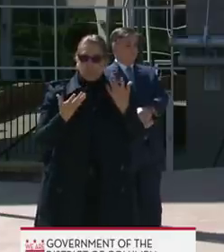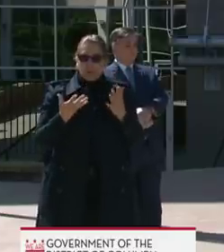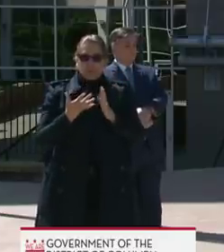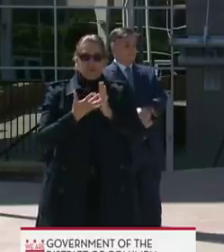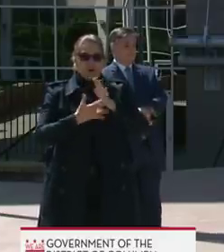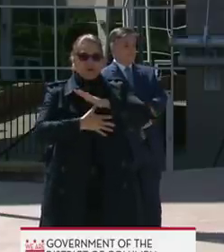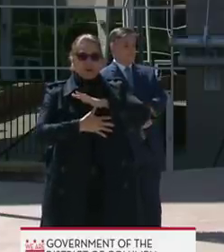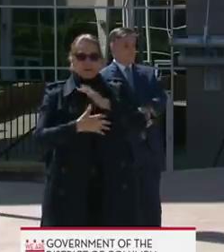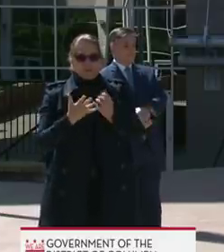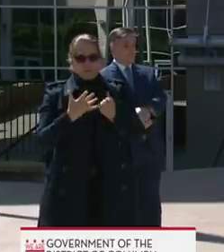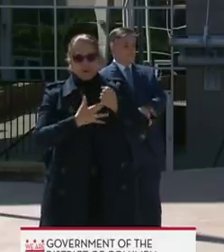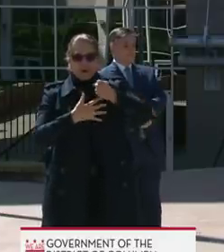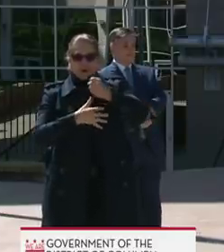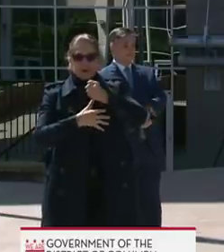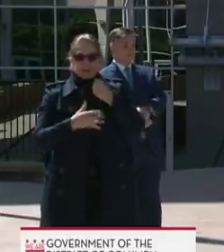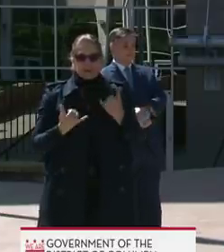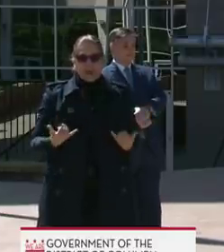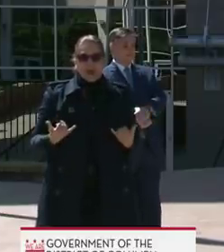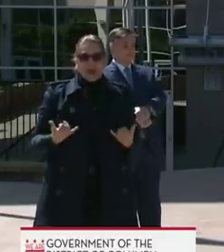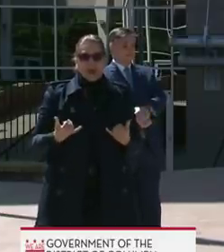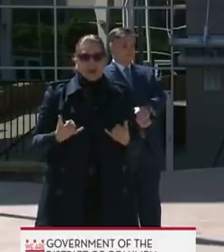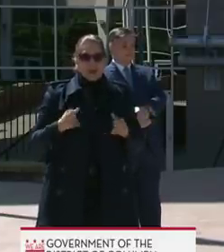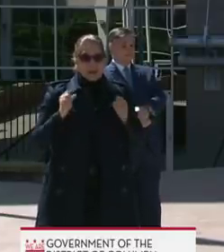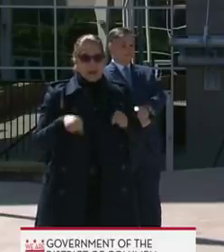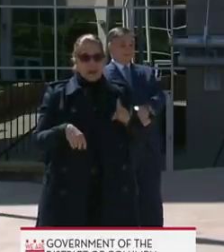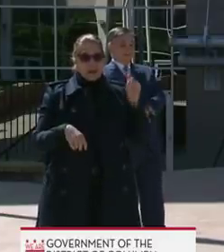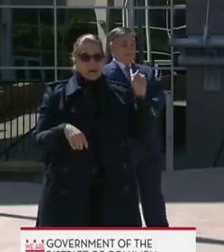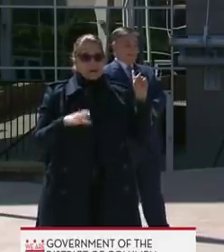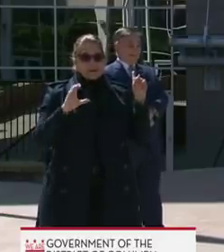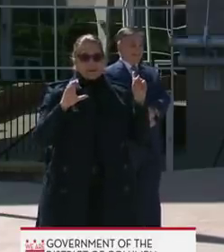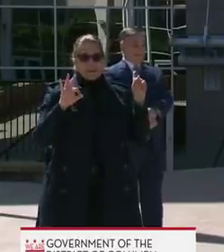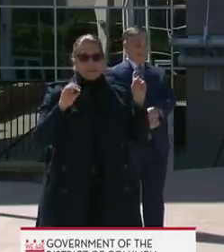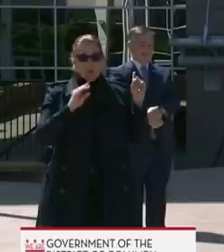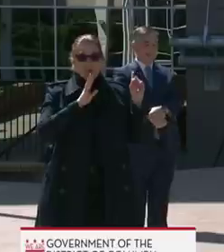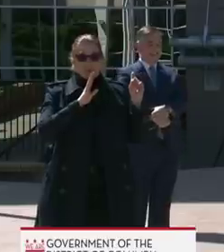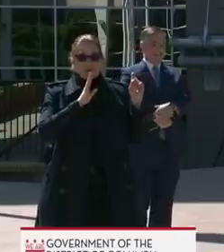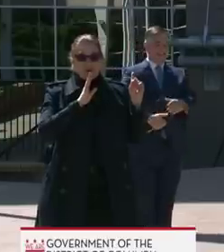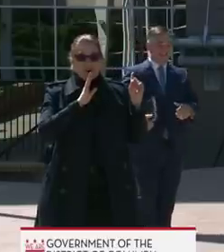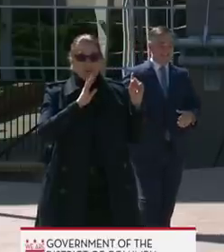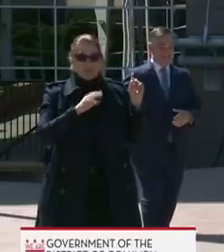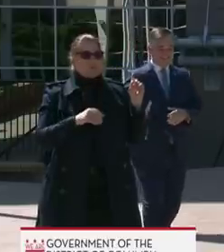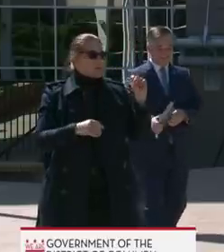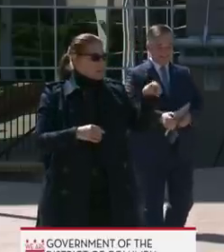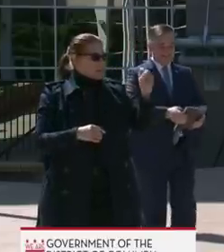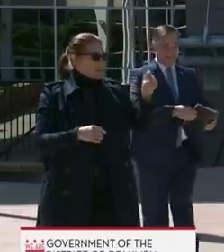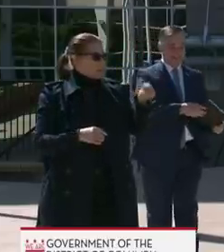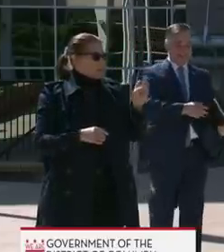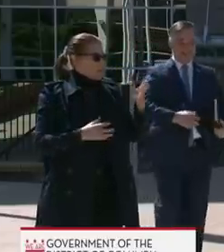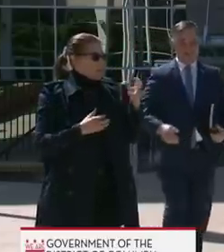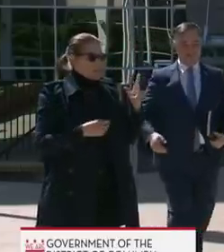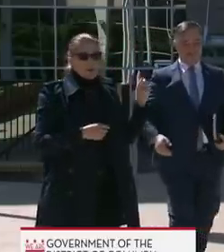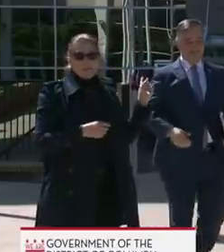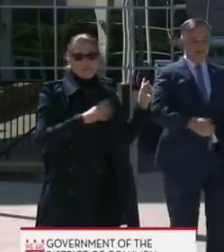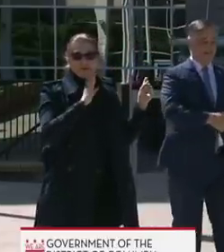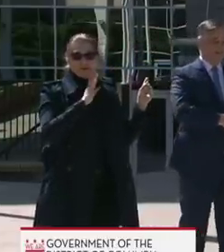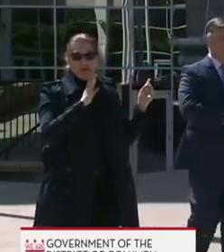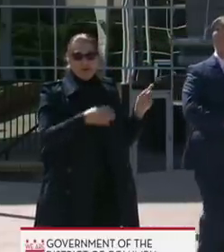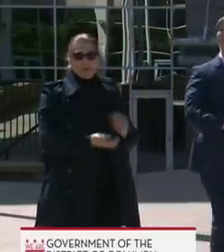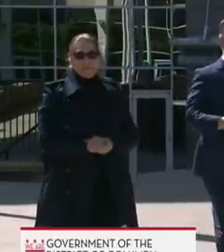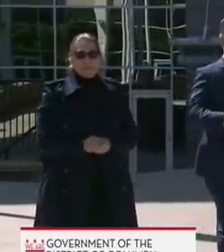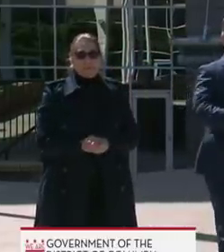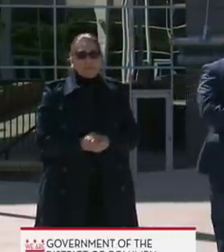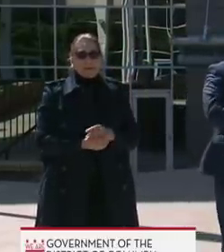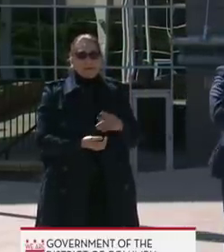I know he testified before your council. I'd like him to talk. He can talk the numbers. Okay. Well, he testified. You said it was